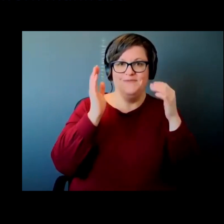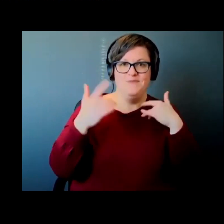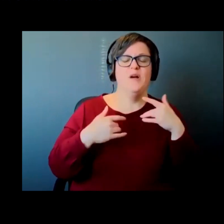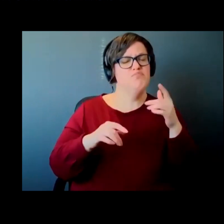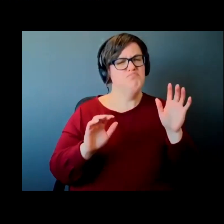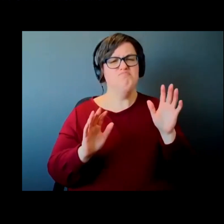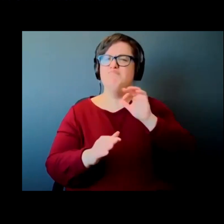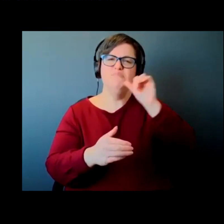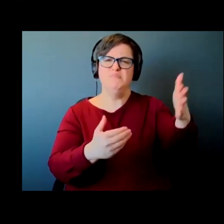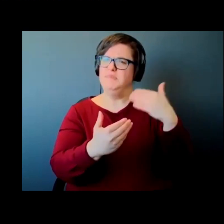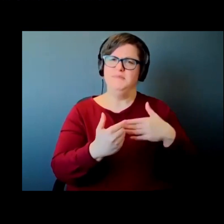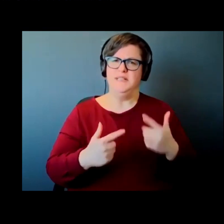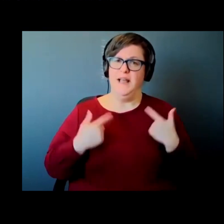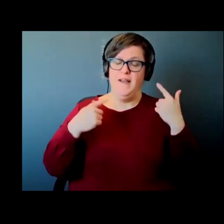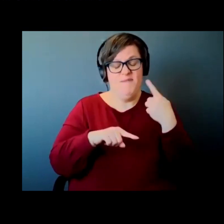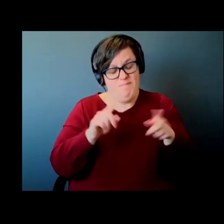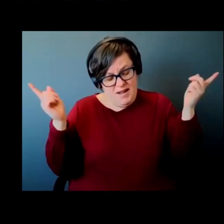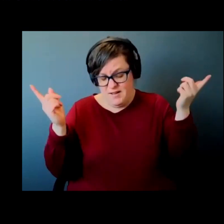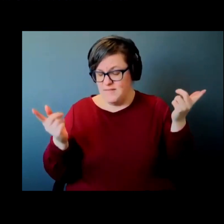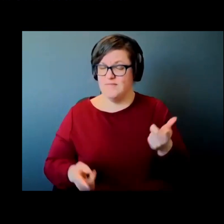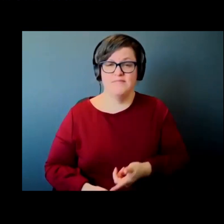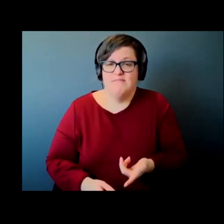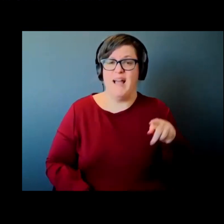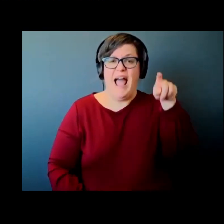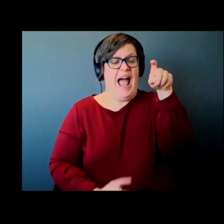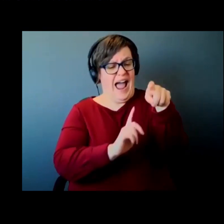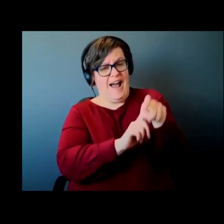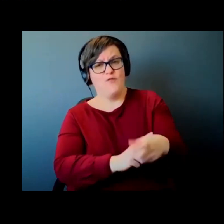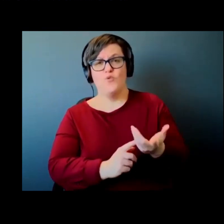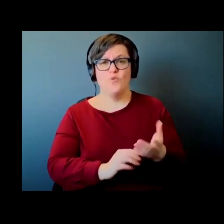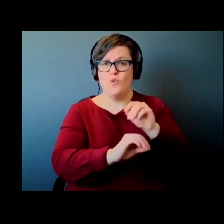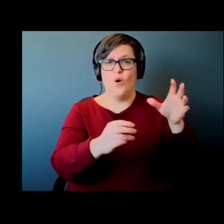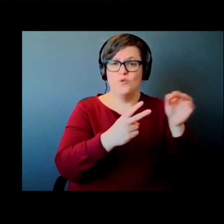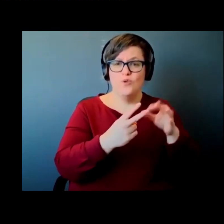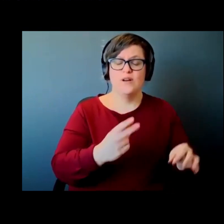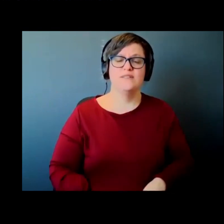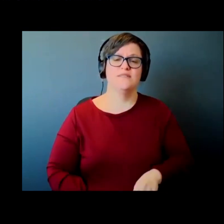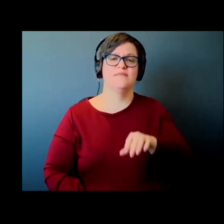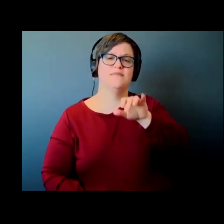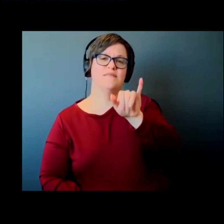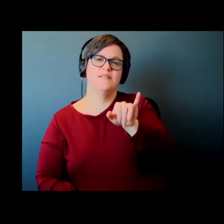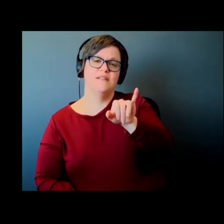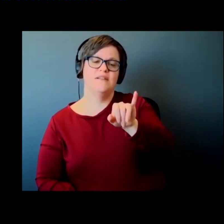what? This is what I gotta do. Yeah, you seem to have very like